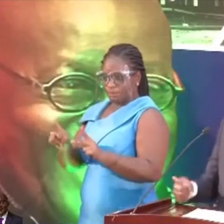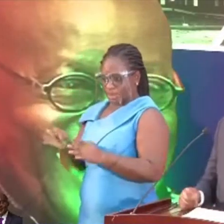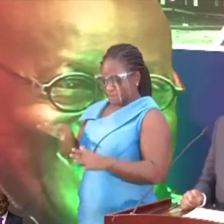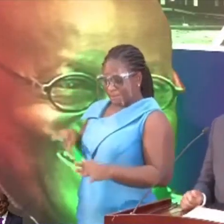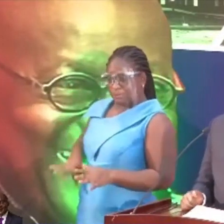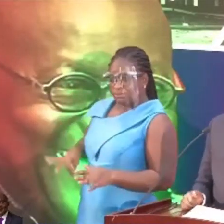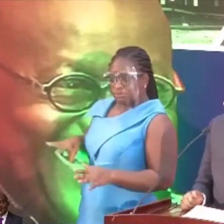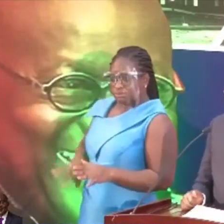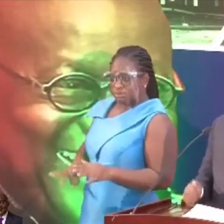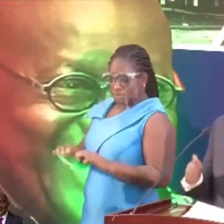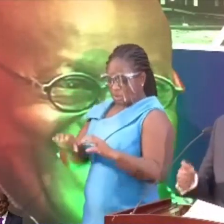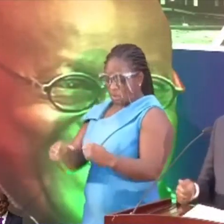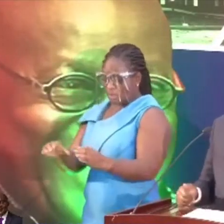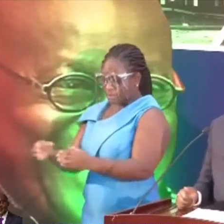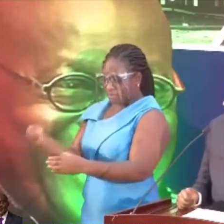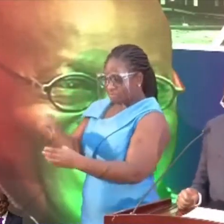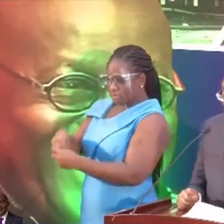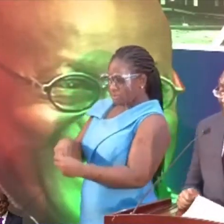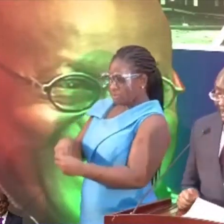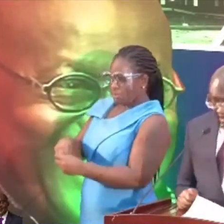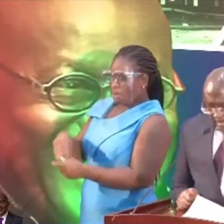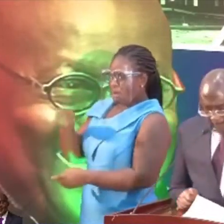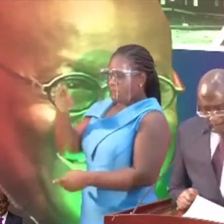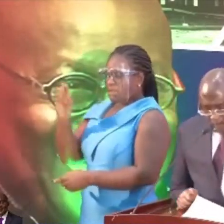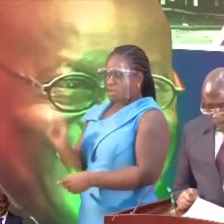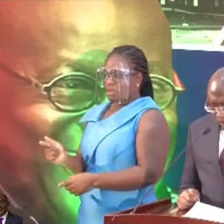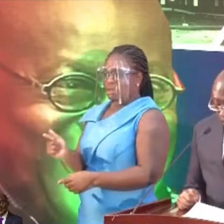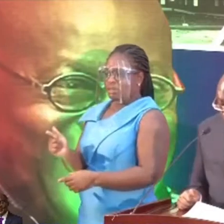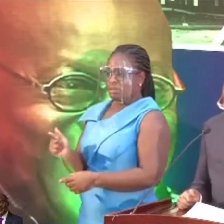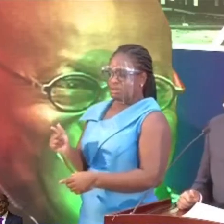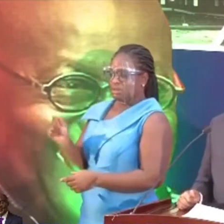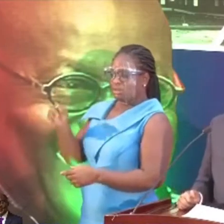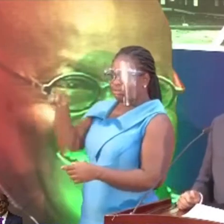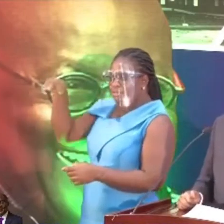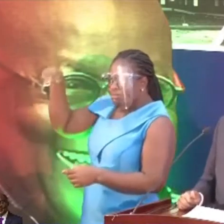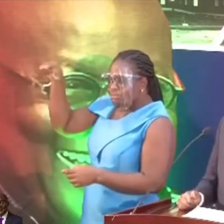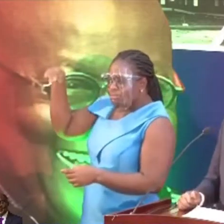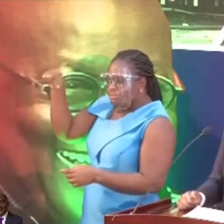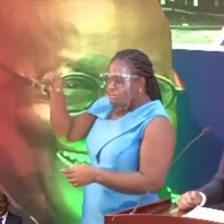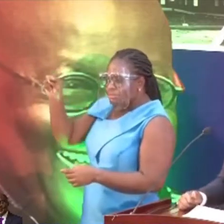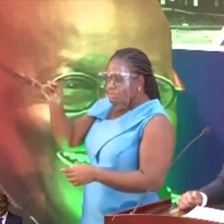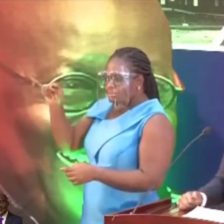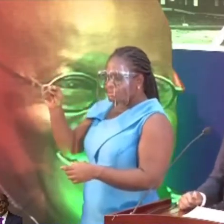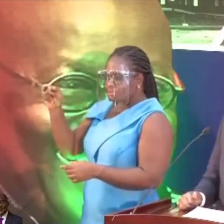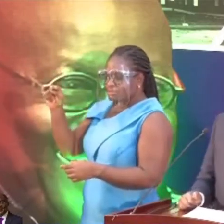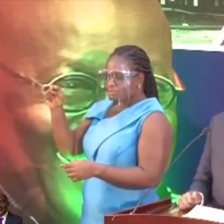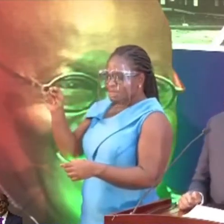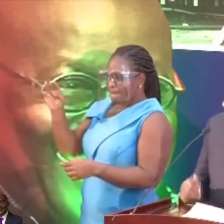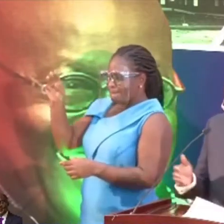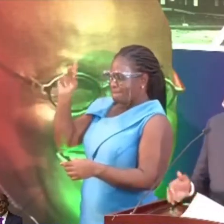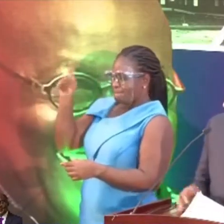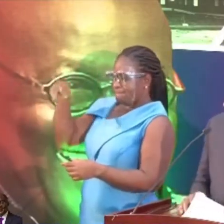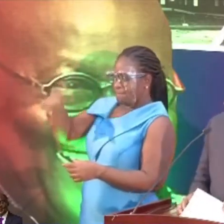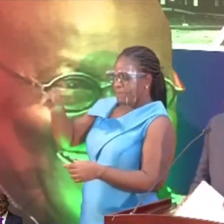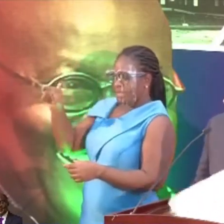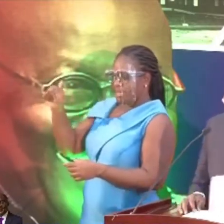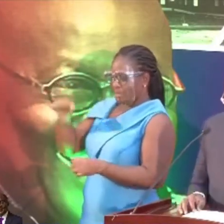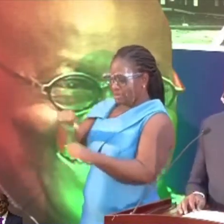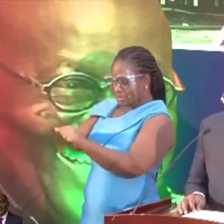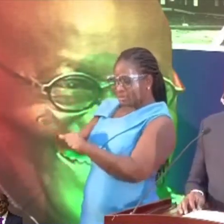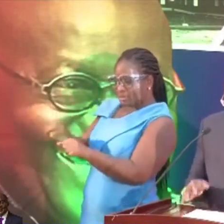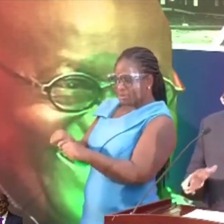beneficiary communities include Bolgatanga, Navrongo, Bongo, Zoarungu, Gia, Paga, and its